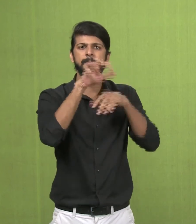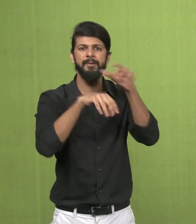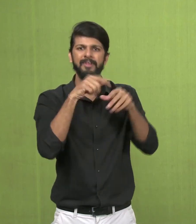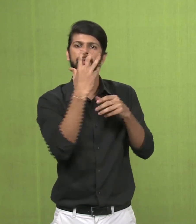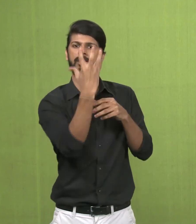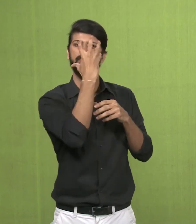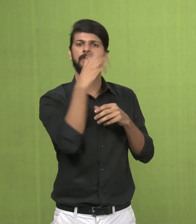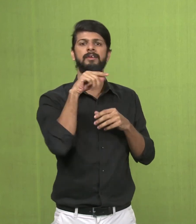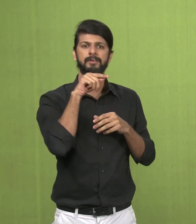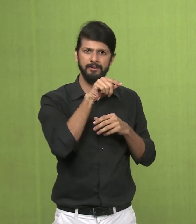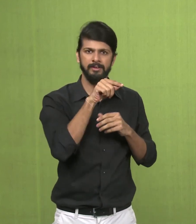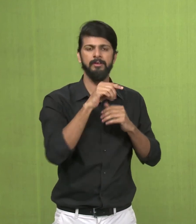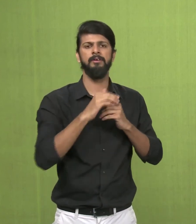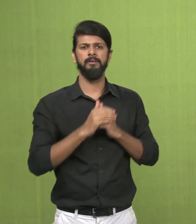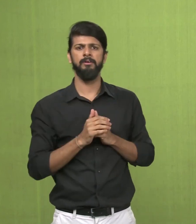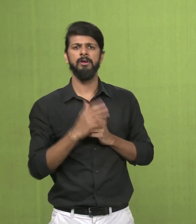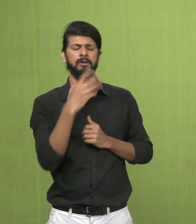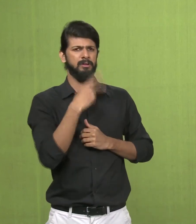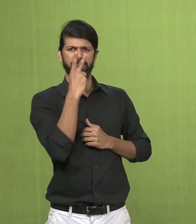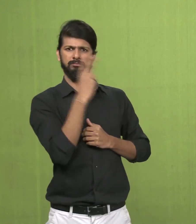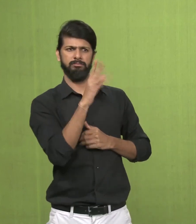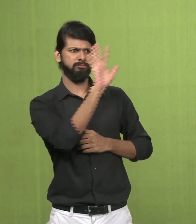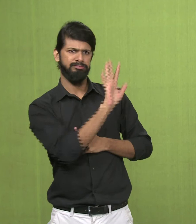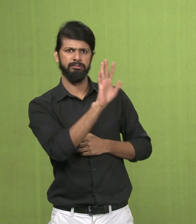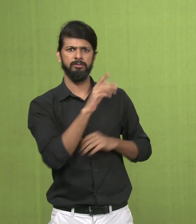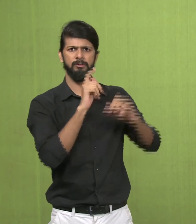having the head of a boar and a body of a man.